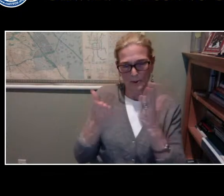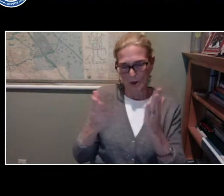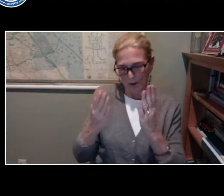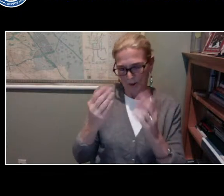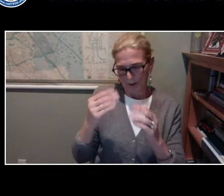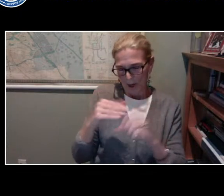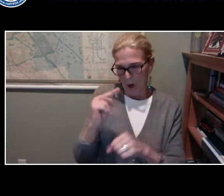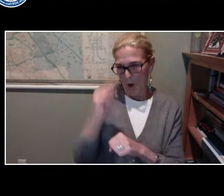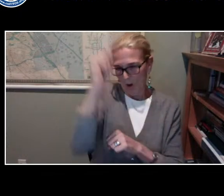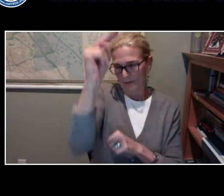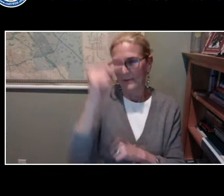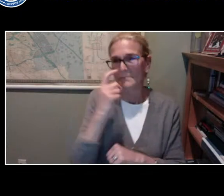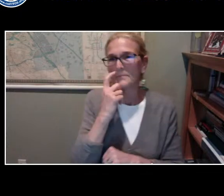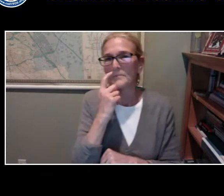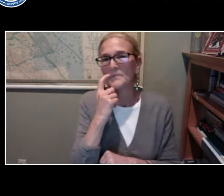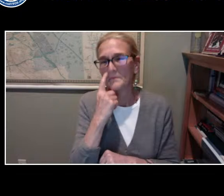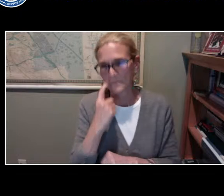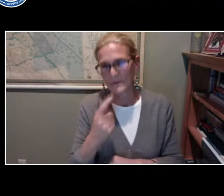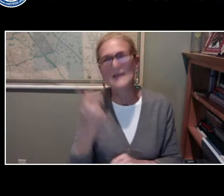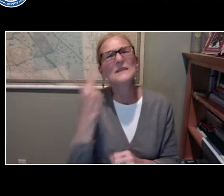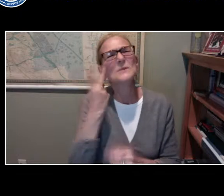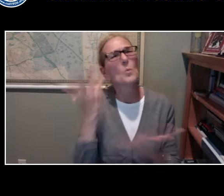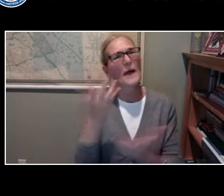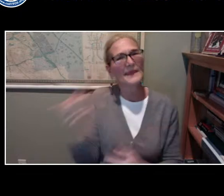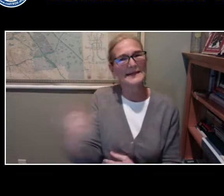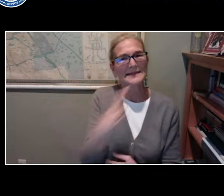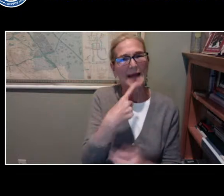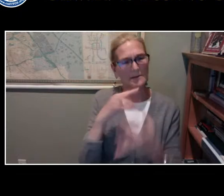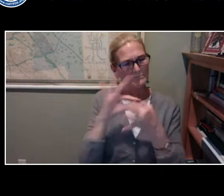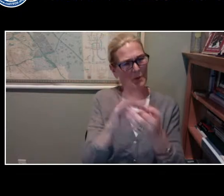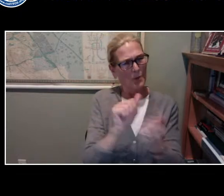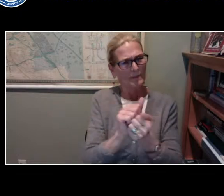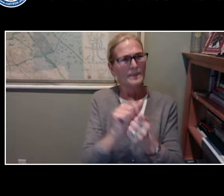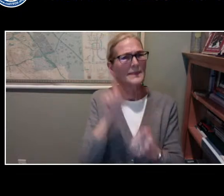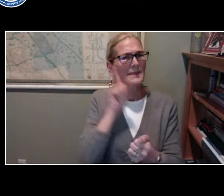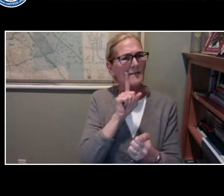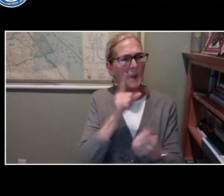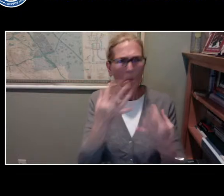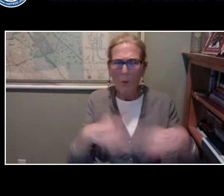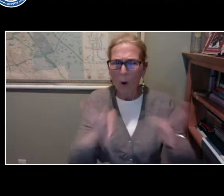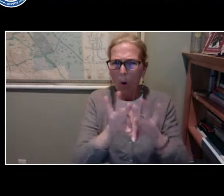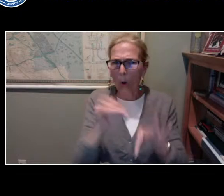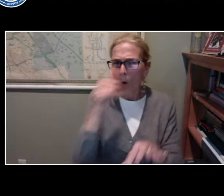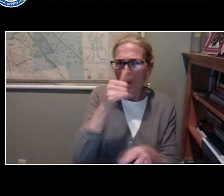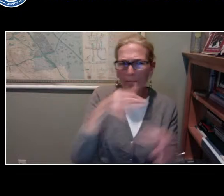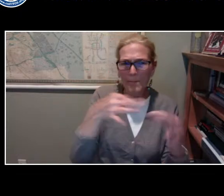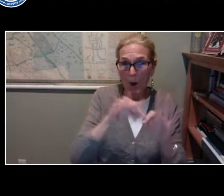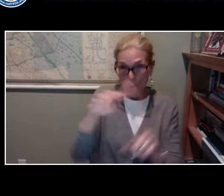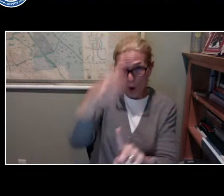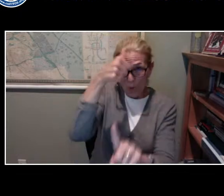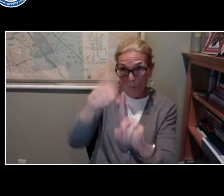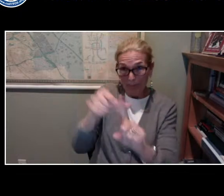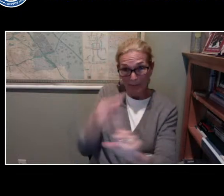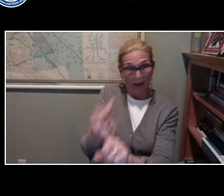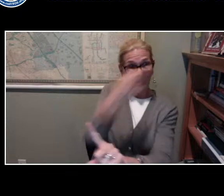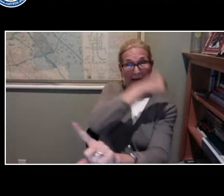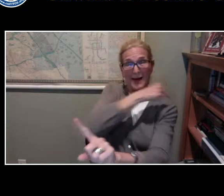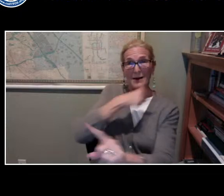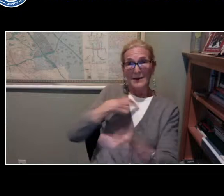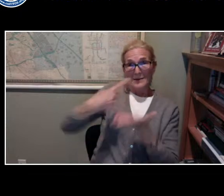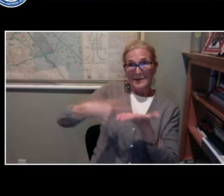Program directors, I was able to interview 2 program directors in Northern California just to see